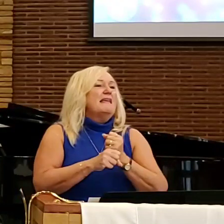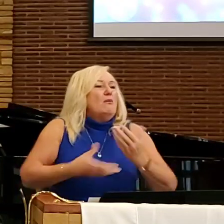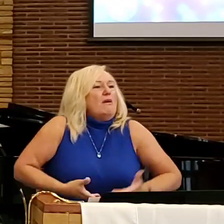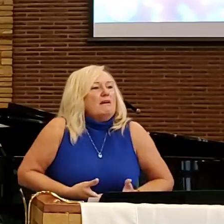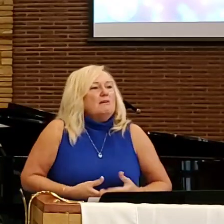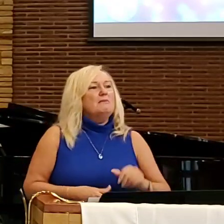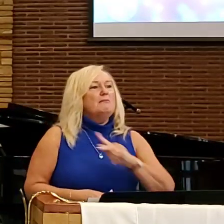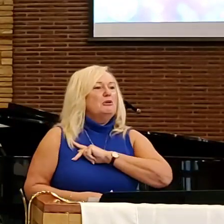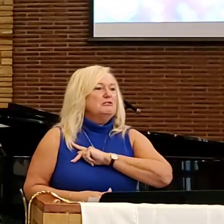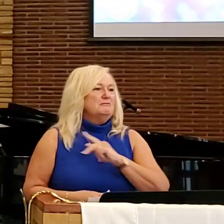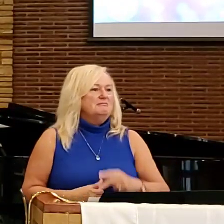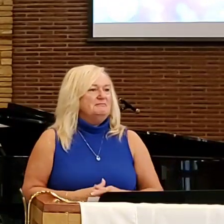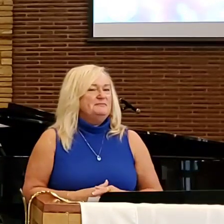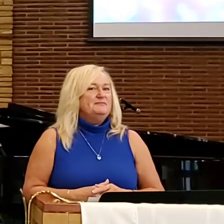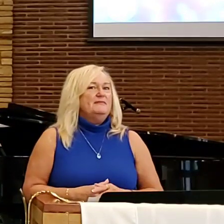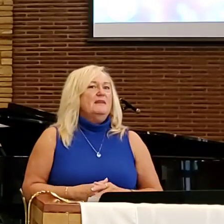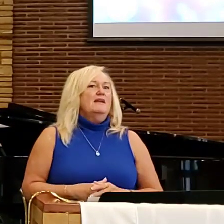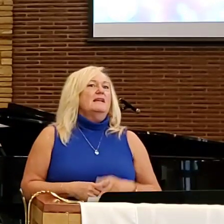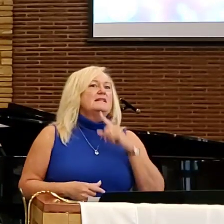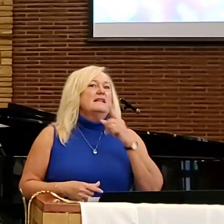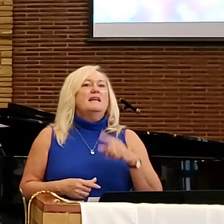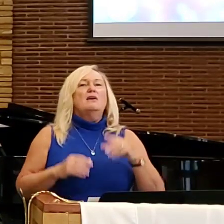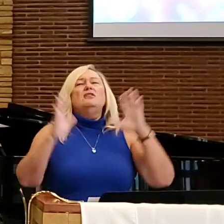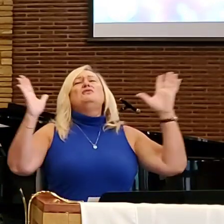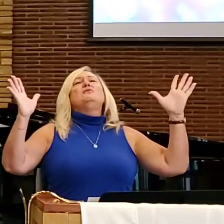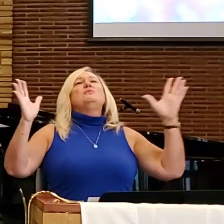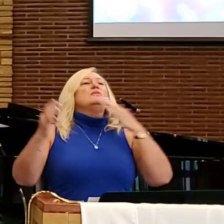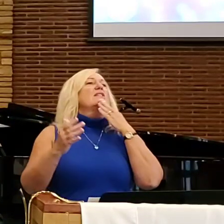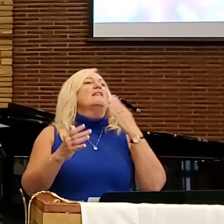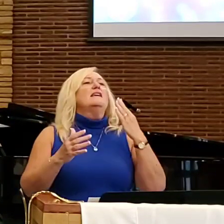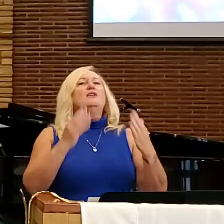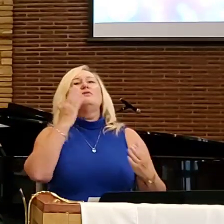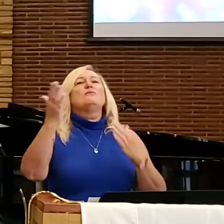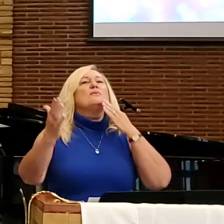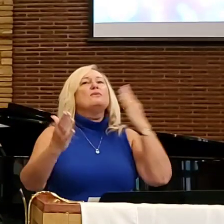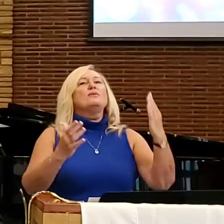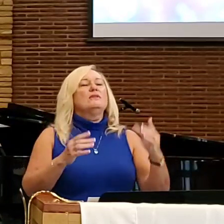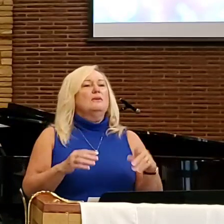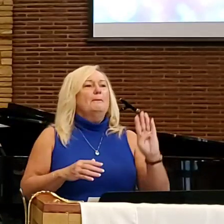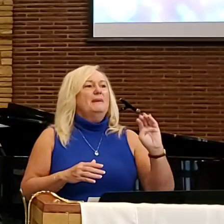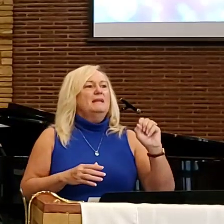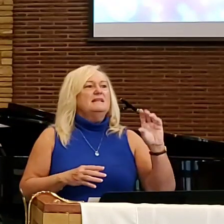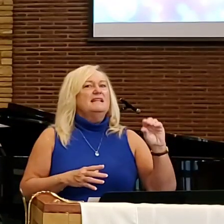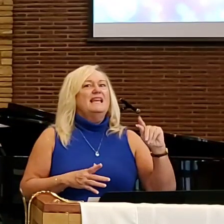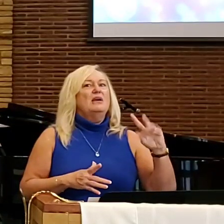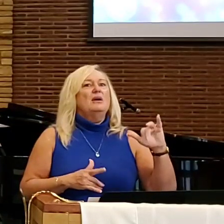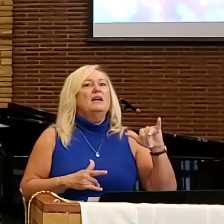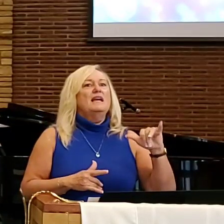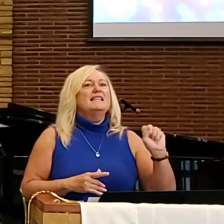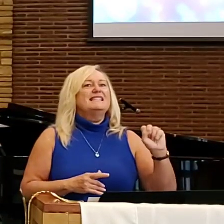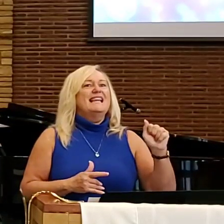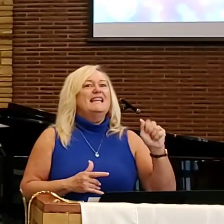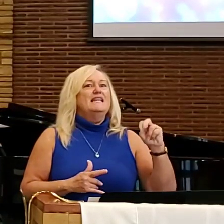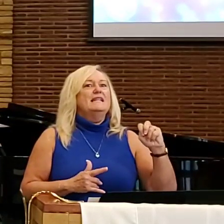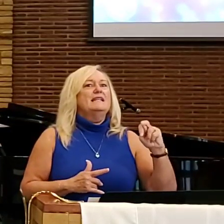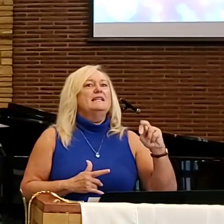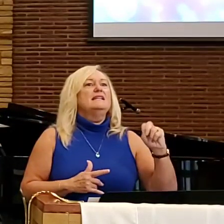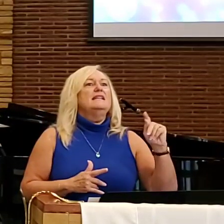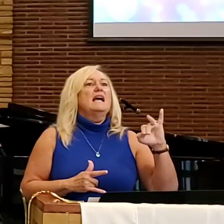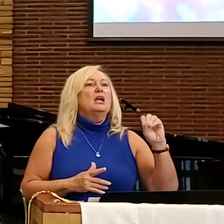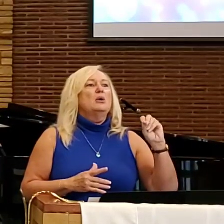more personal. I want to say a huge thank you to Becky Santiago and to her